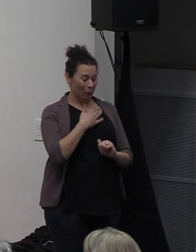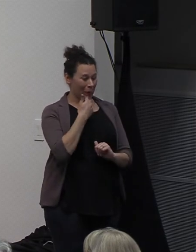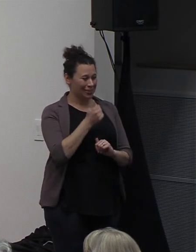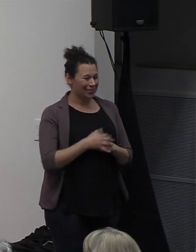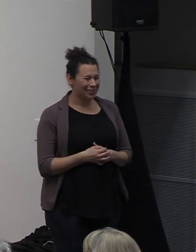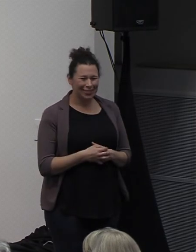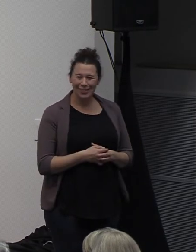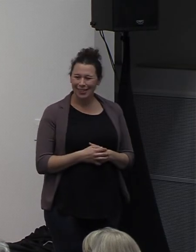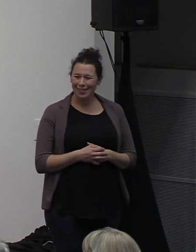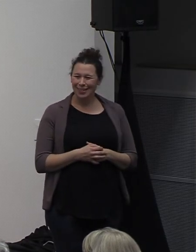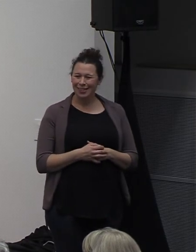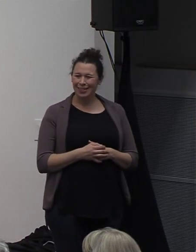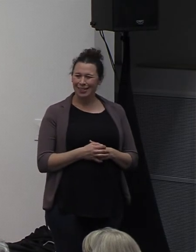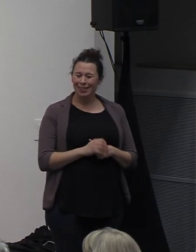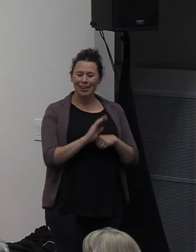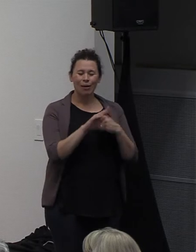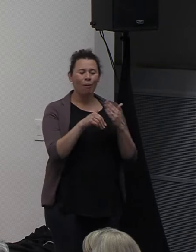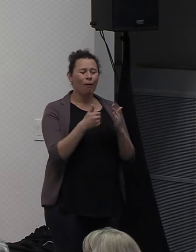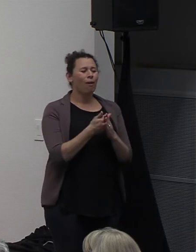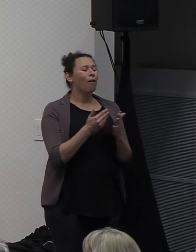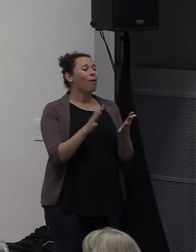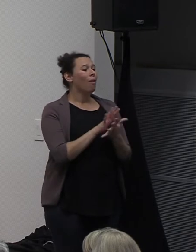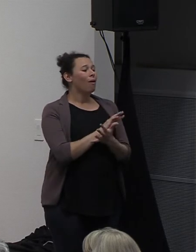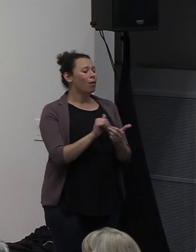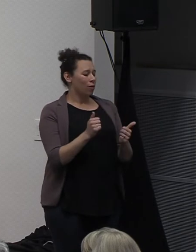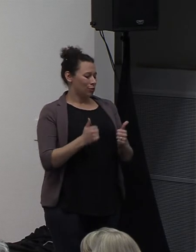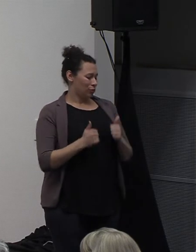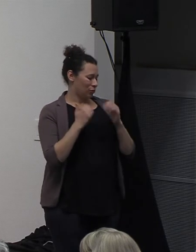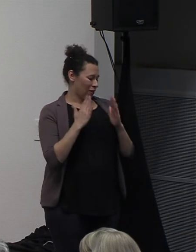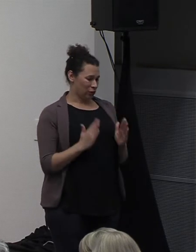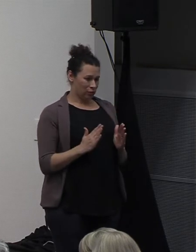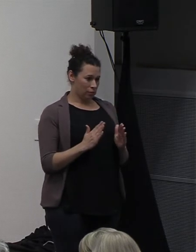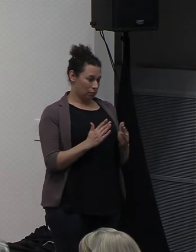To all Holocaust survivors, near and far,